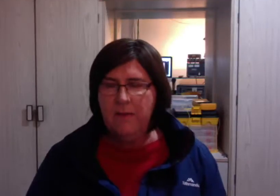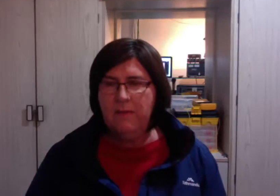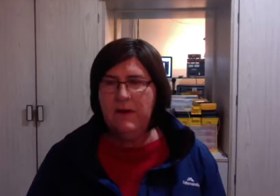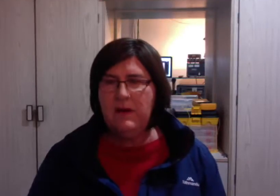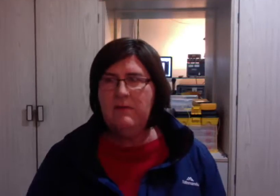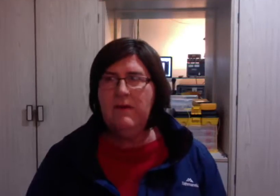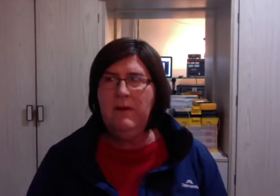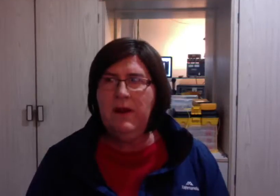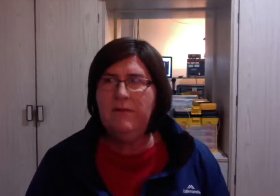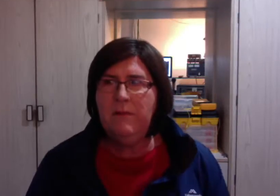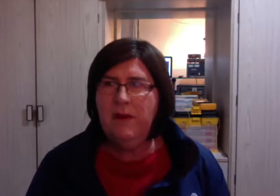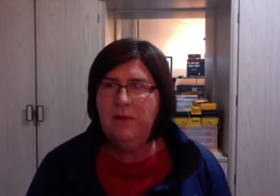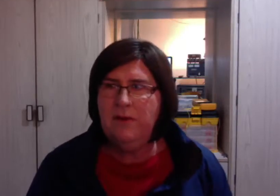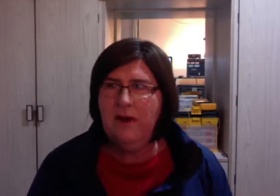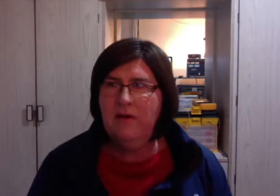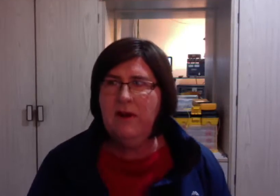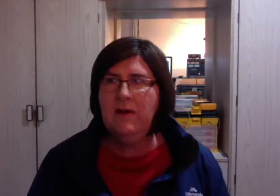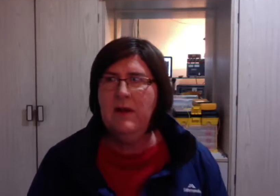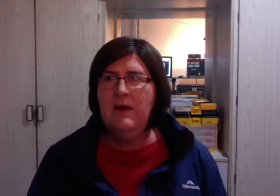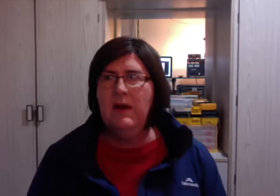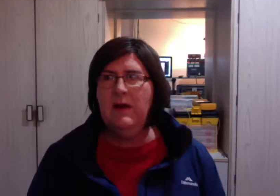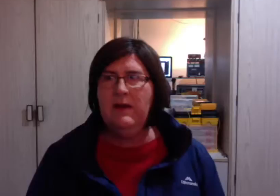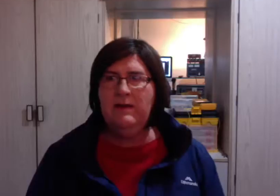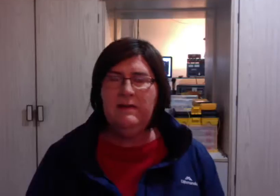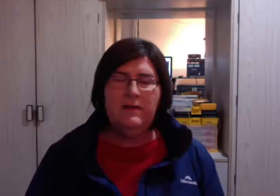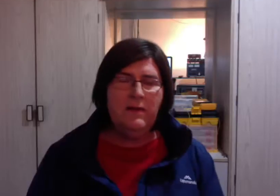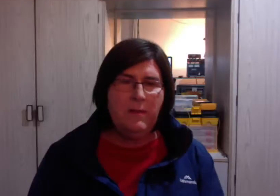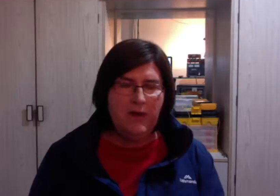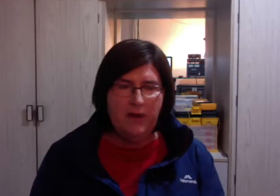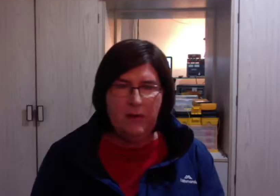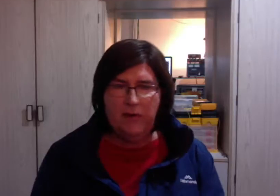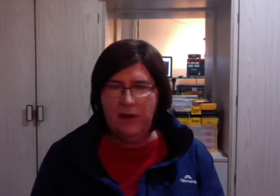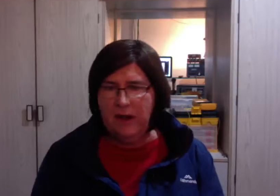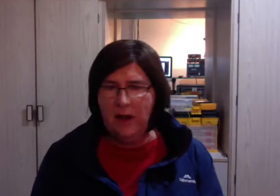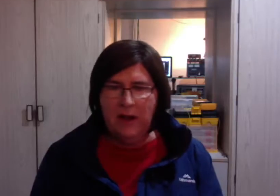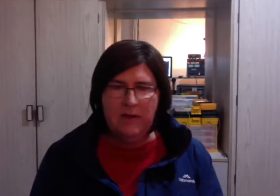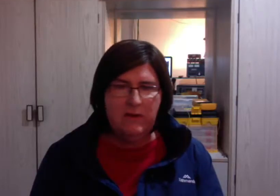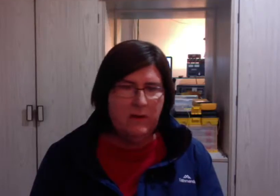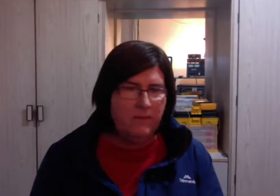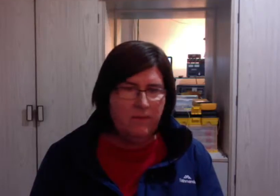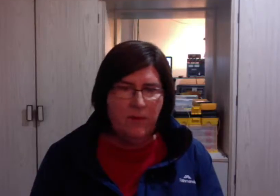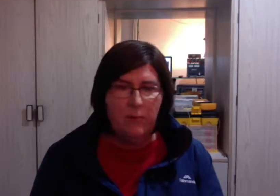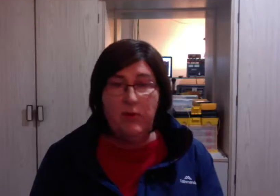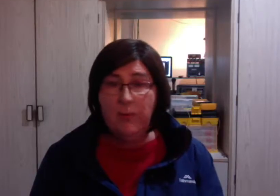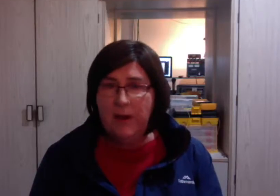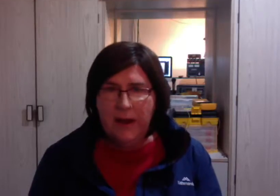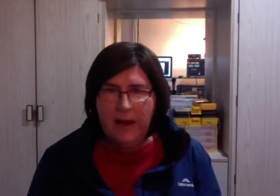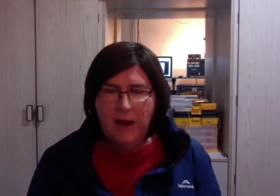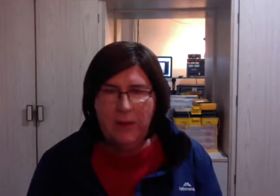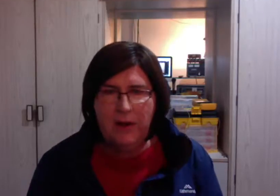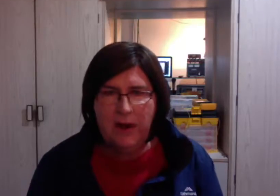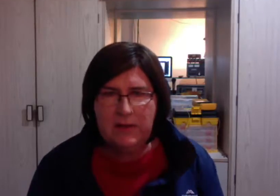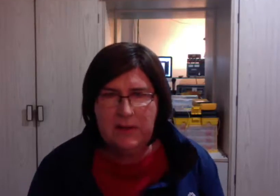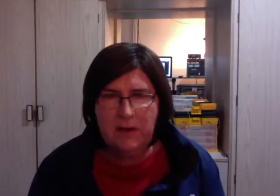be very unfamiliar with traveling. And so they might say to us, okay, I live in Brisbane and I would like to go